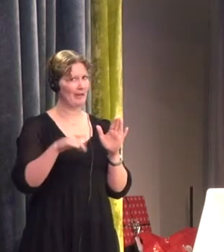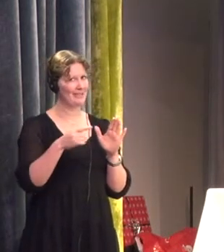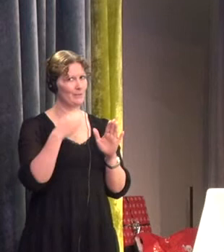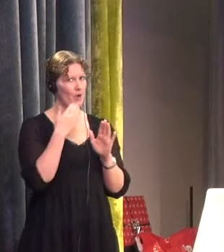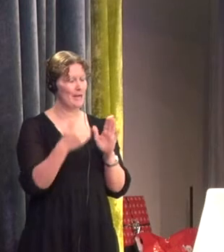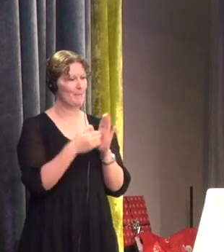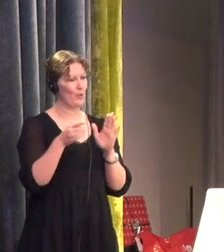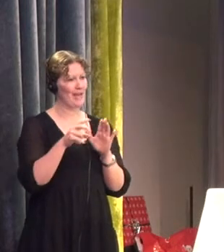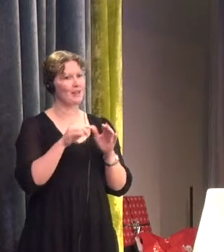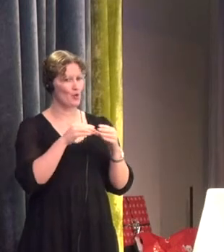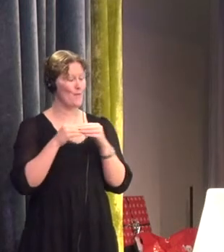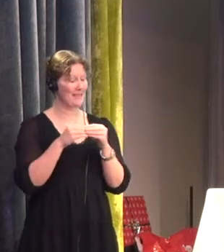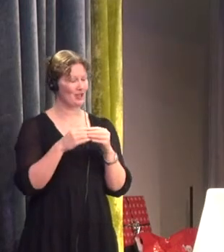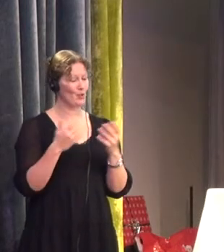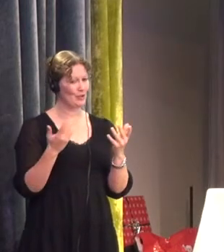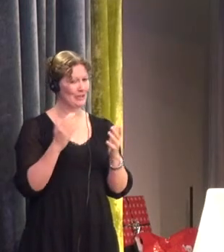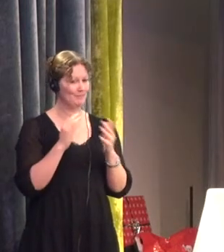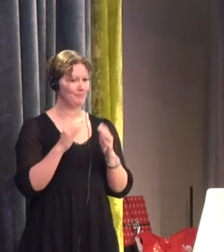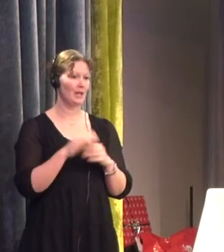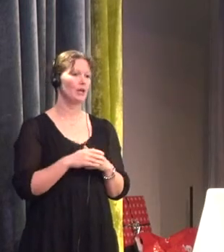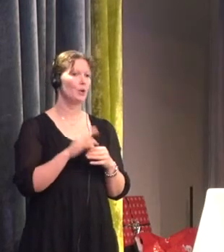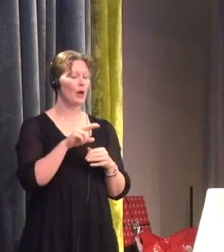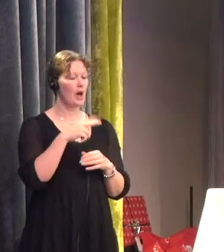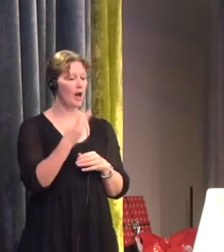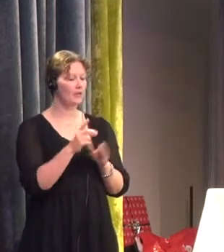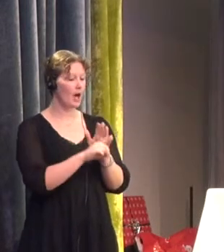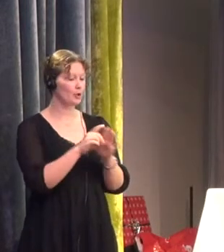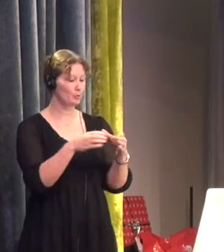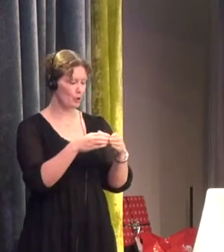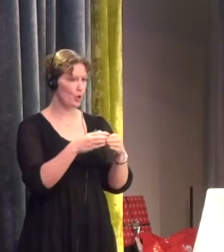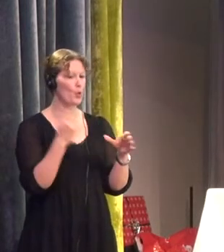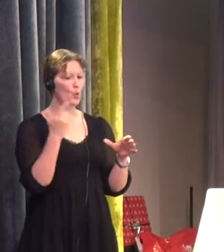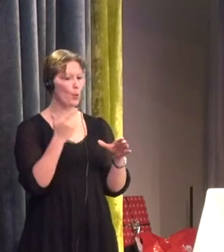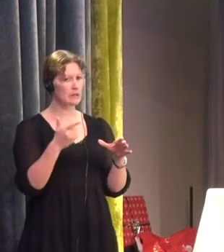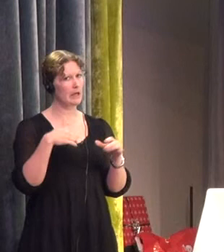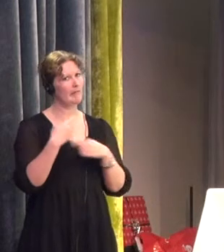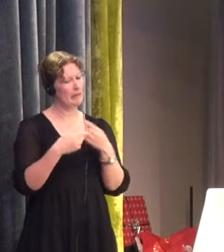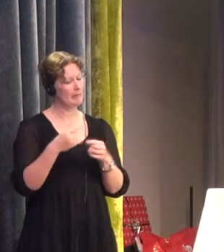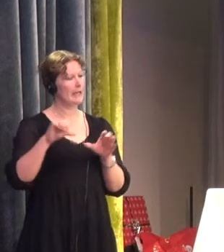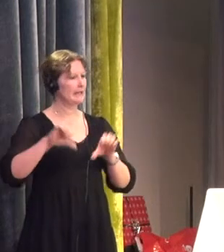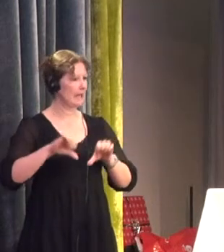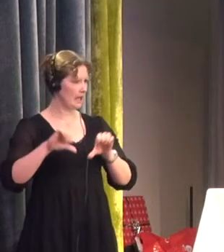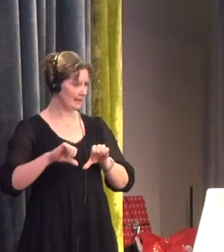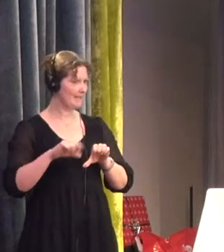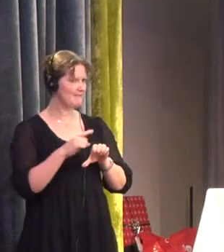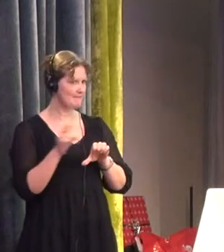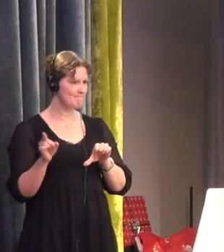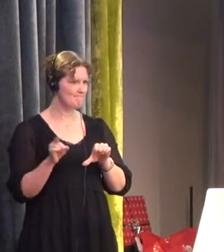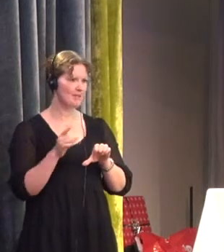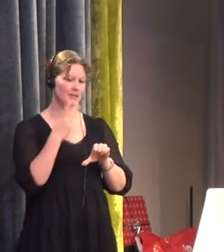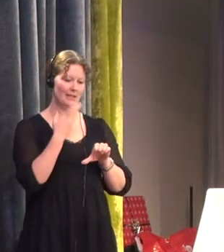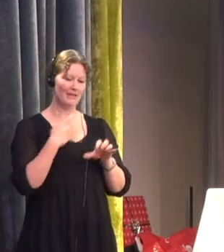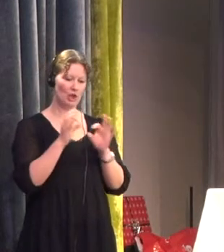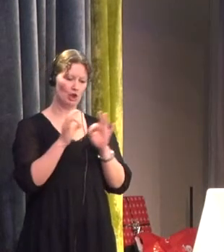During the second ad hoc session, the U.S. continued its position, but here by now it was clear that there would be a convention. The European